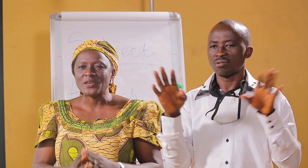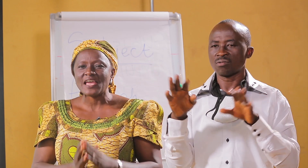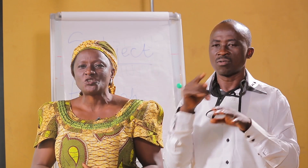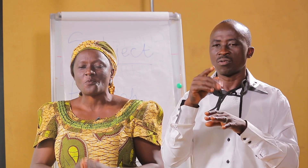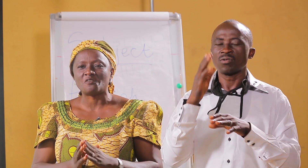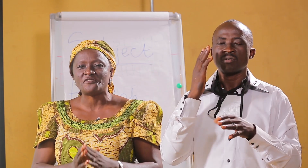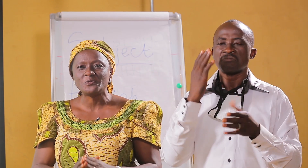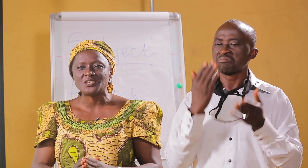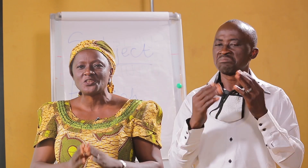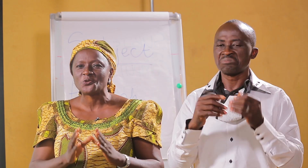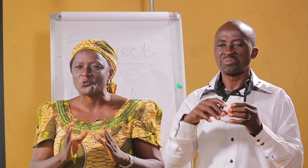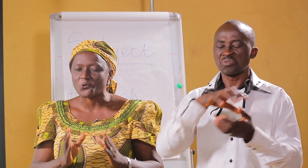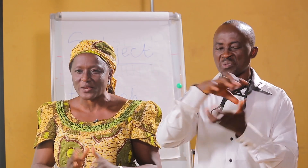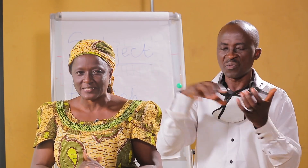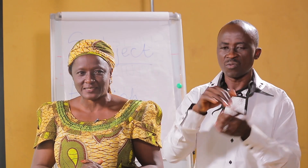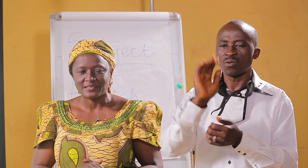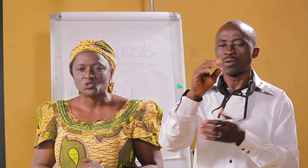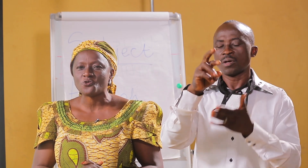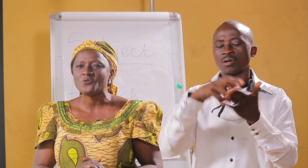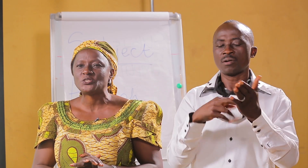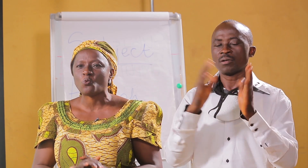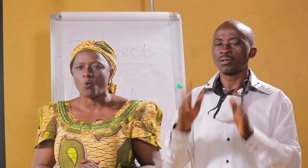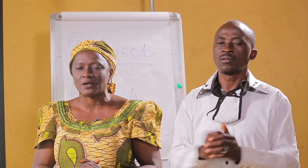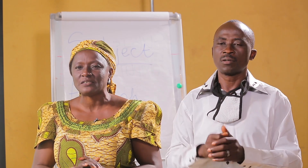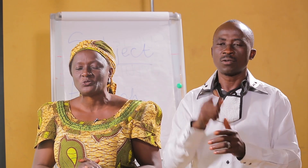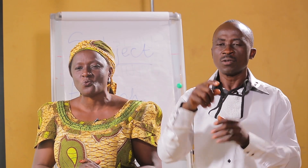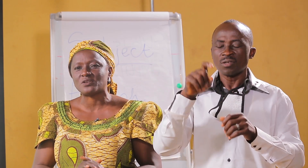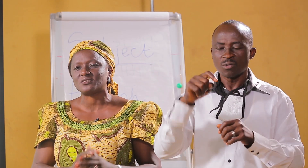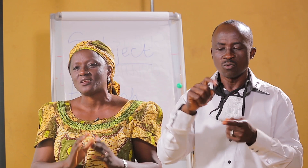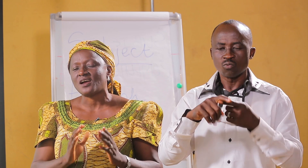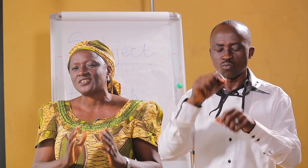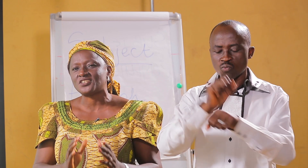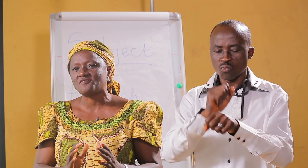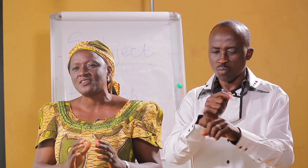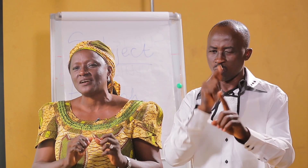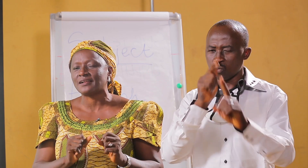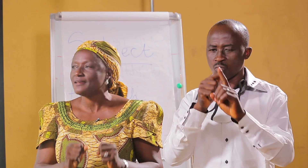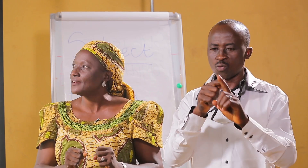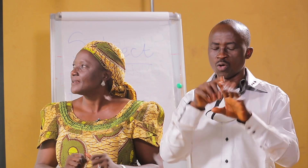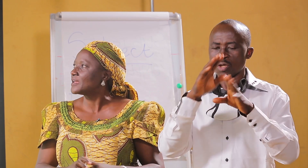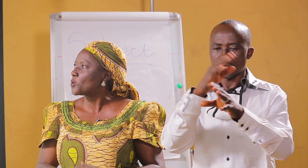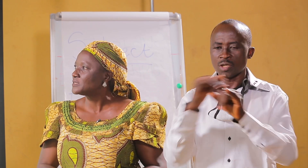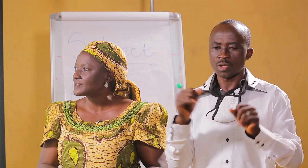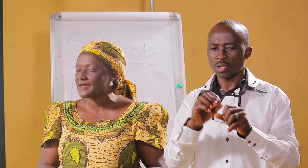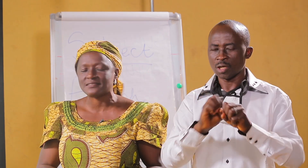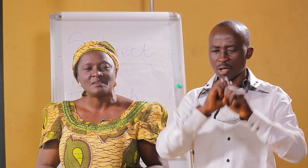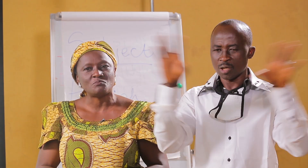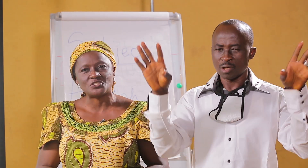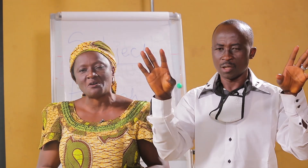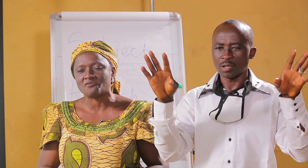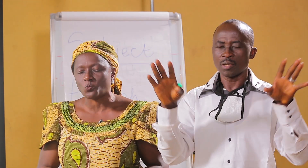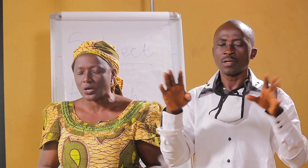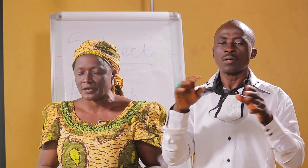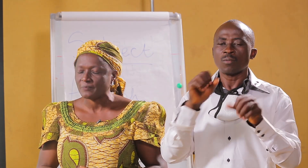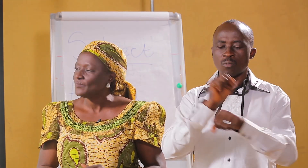you would end up confusing your readers. So you need to work towards achieving a clear and concise